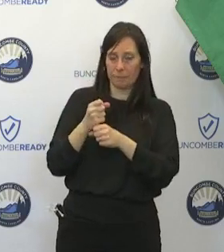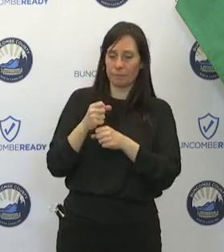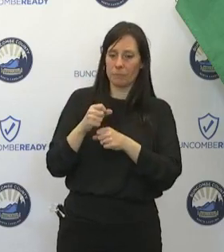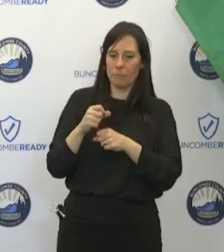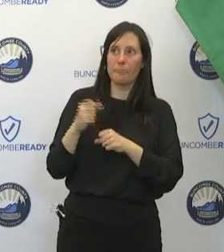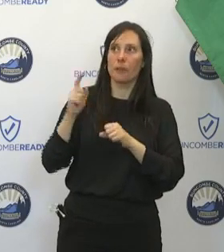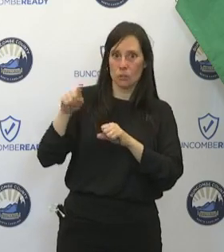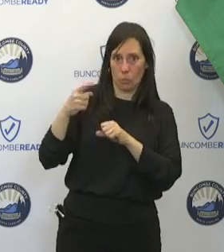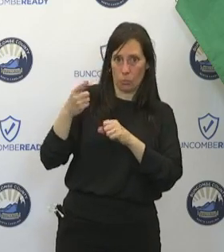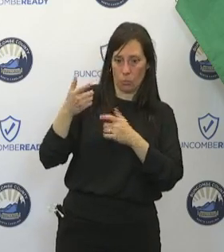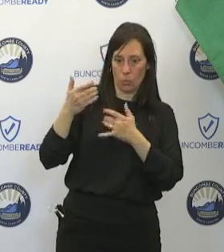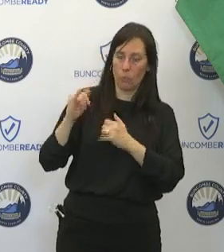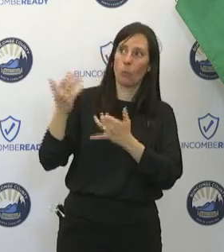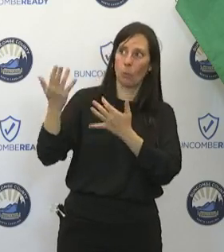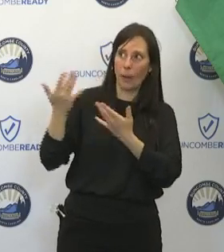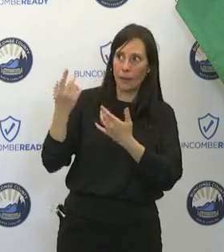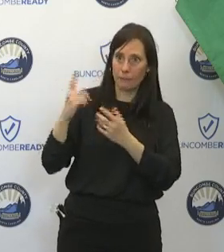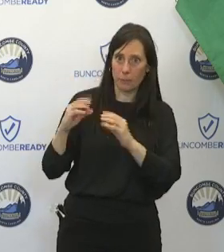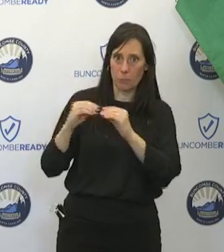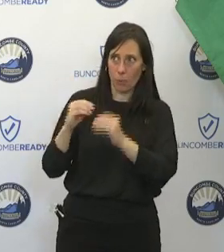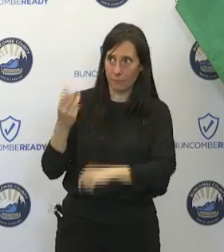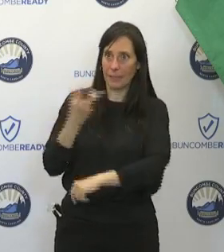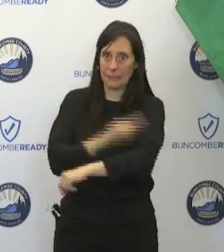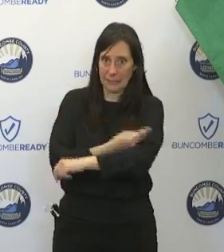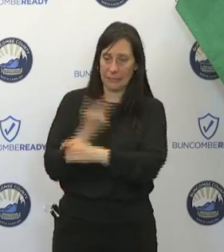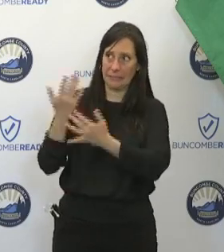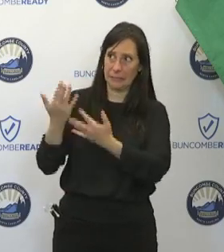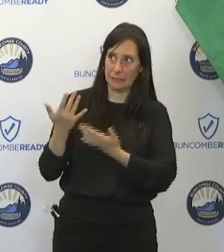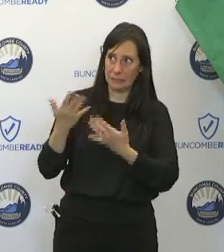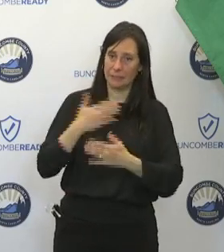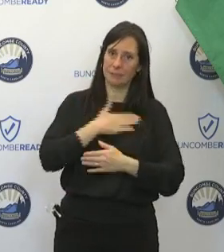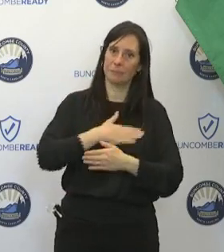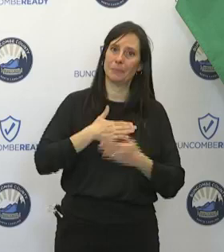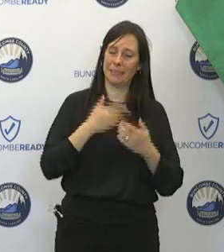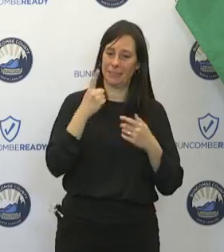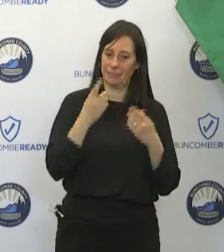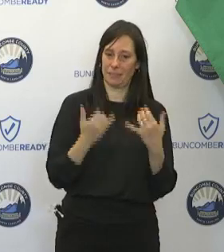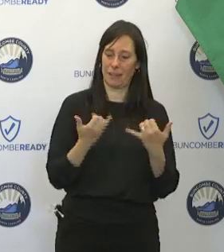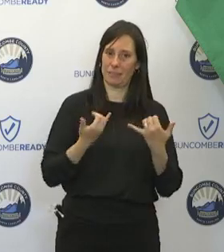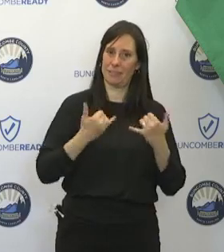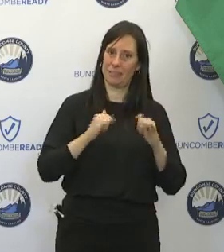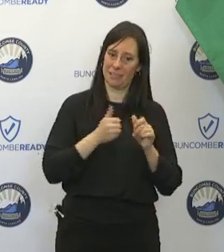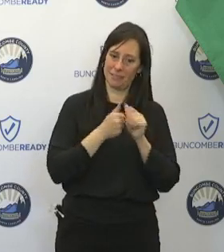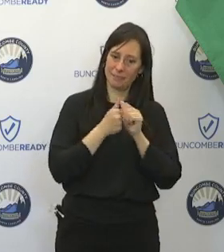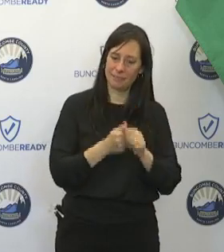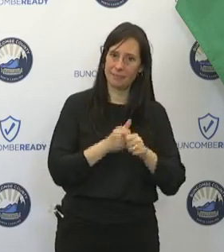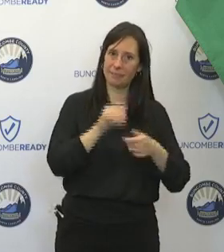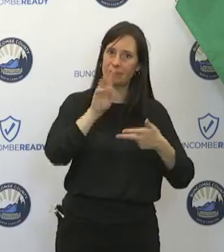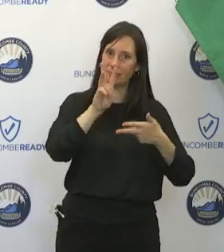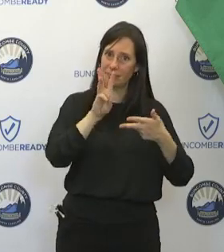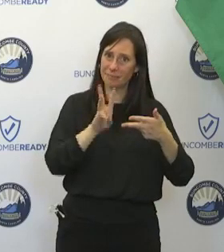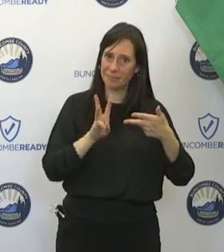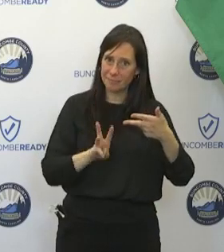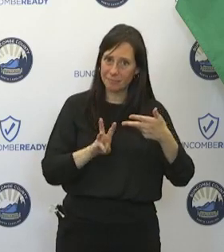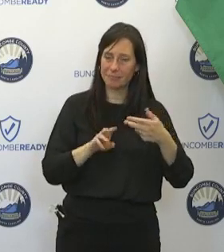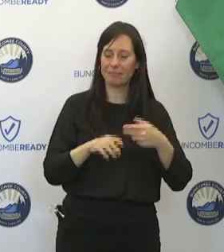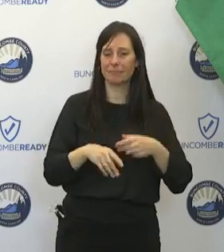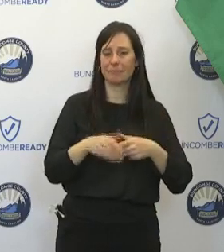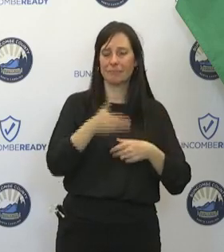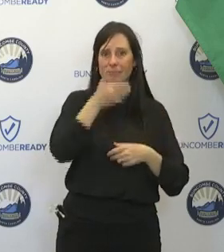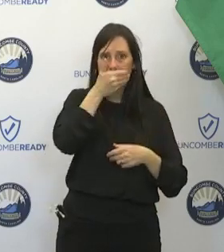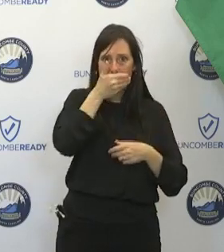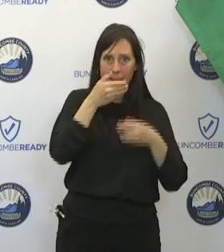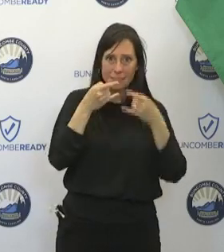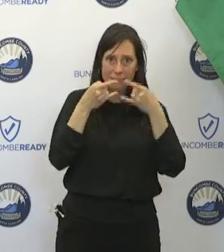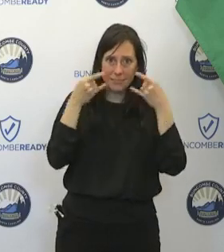series of vaccine, we must remain true to the 3 Ws: Remember to wear your mask, to keep 6